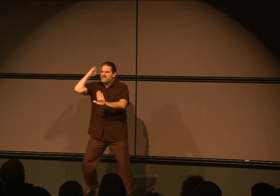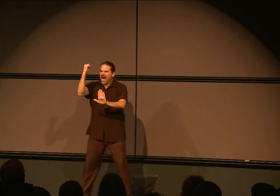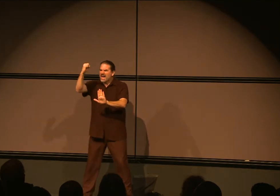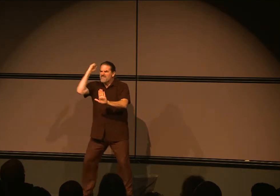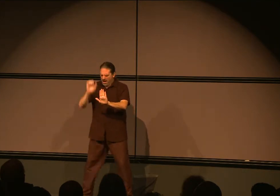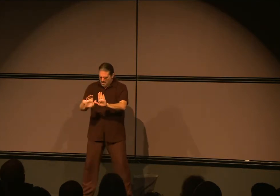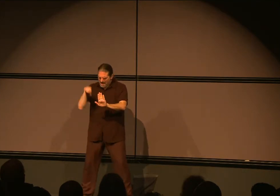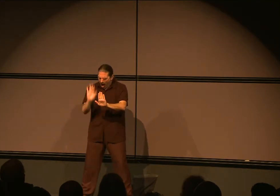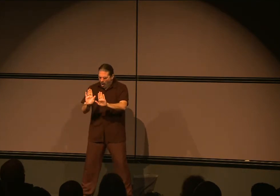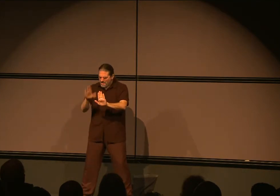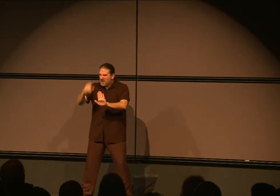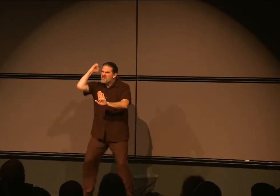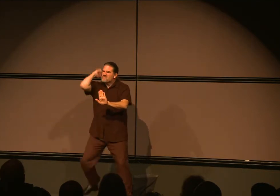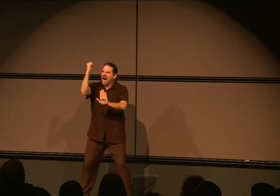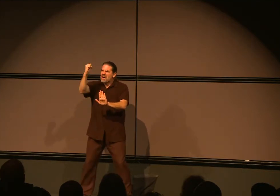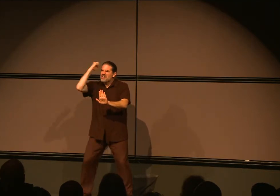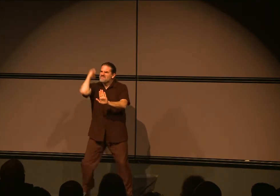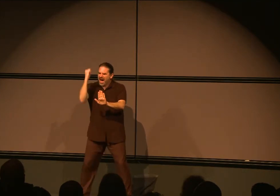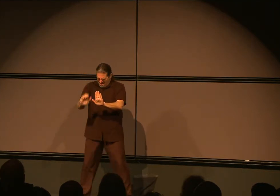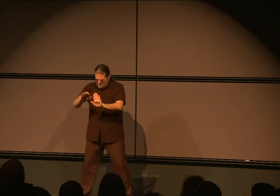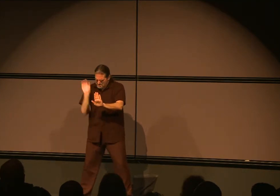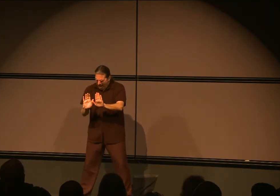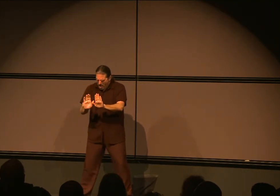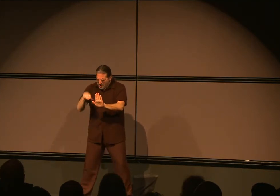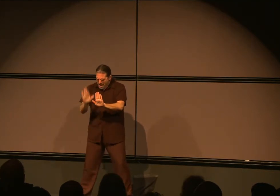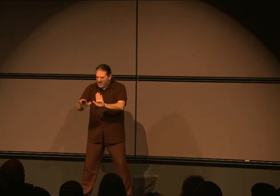It's pounding on the door.